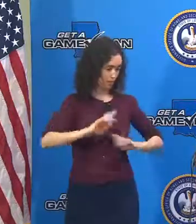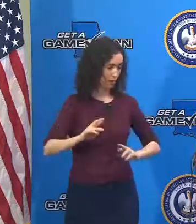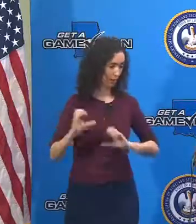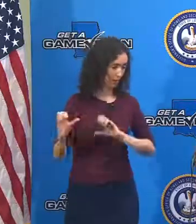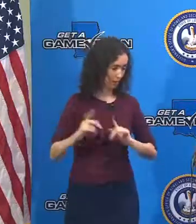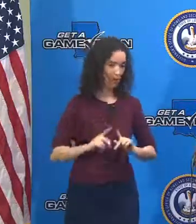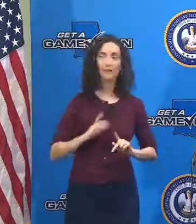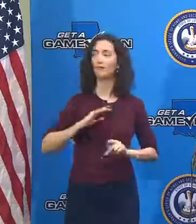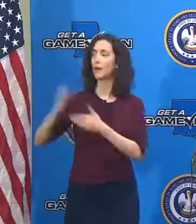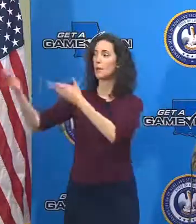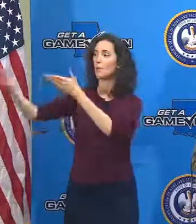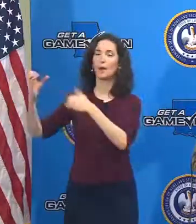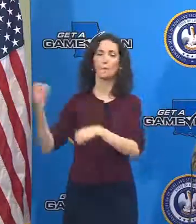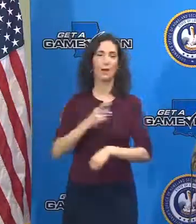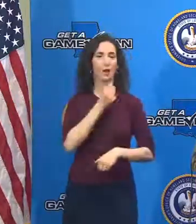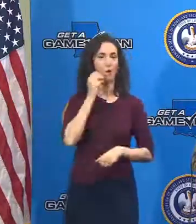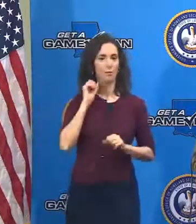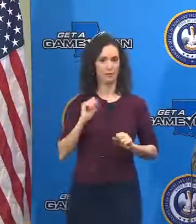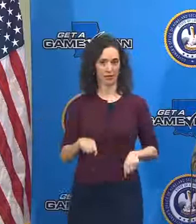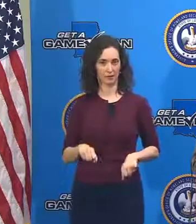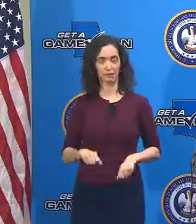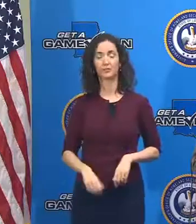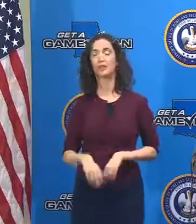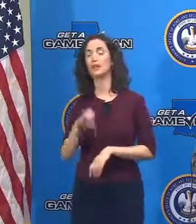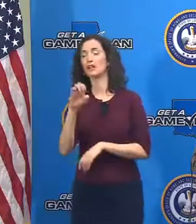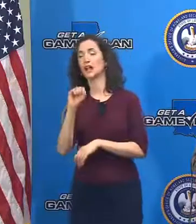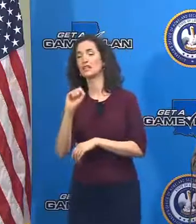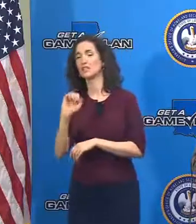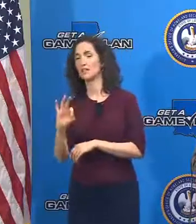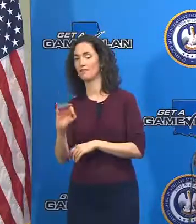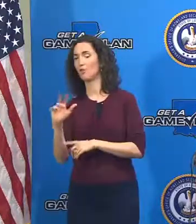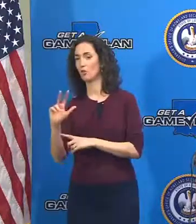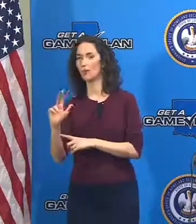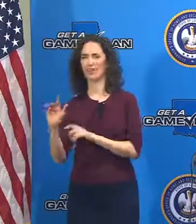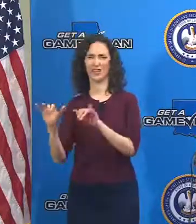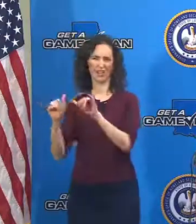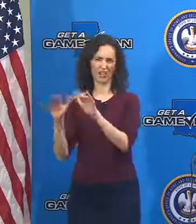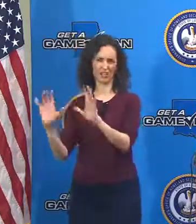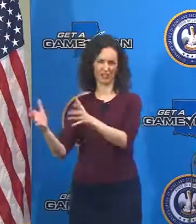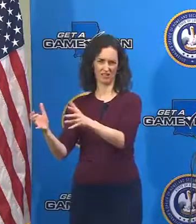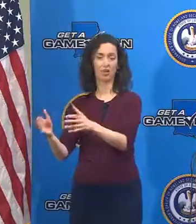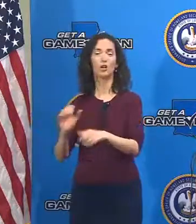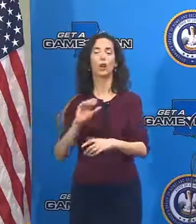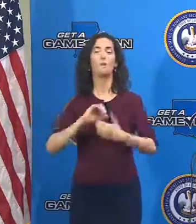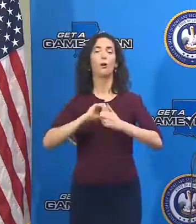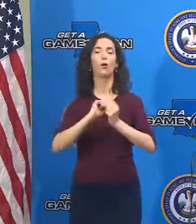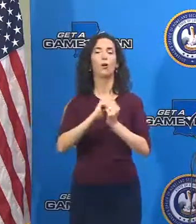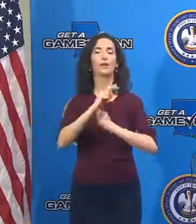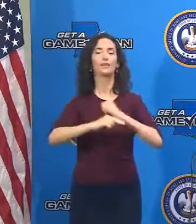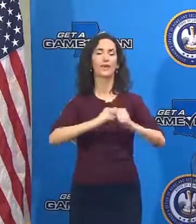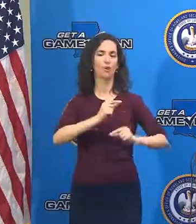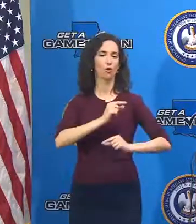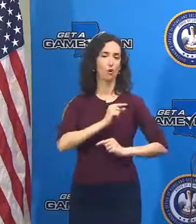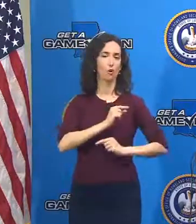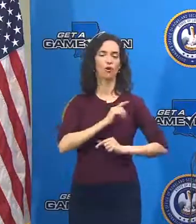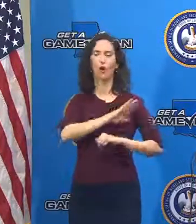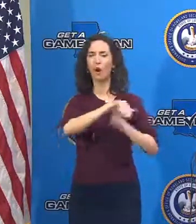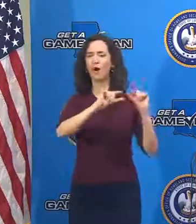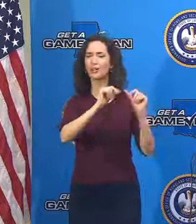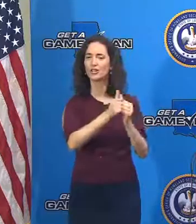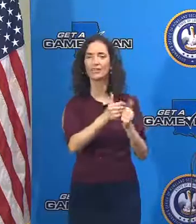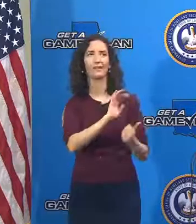to ESF3, which is our engineering function, we've partnered with National Guard and all of our agencies, whether it's DCFS